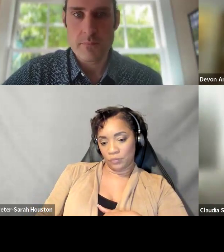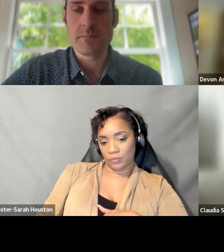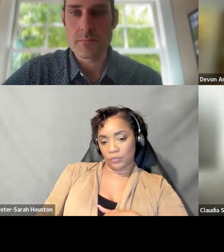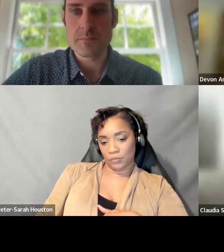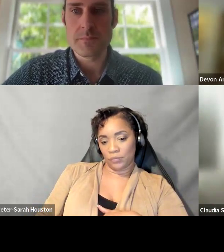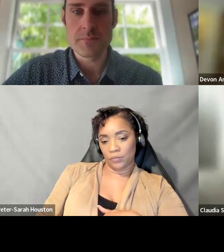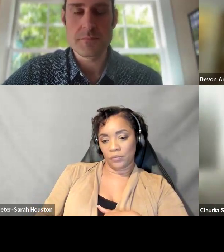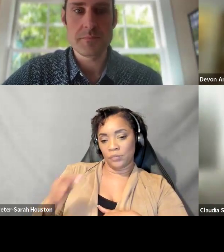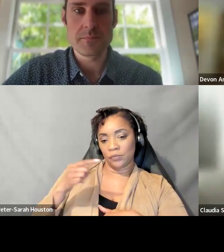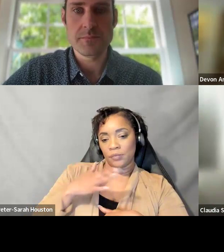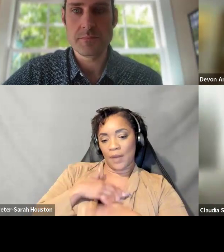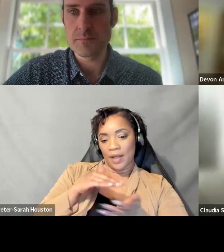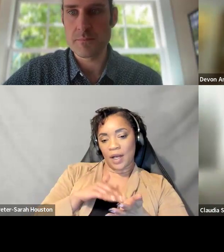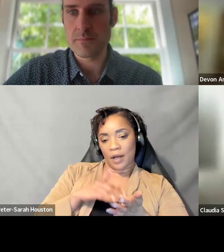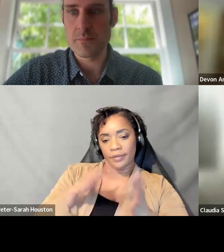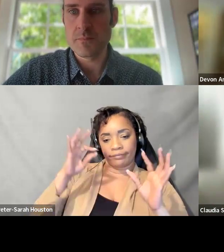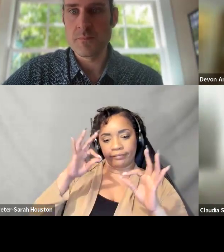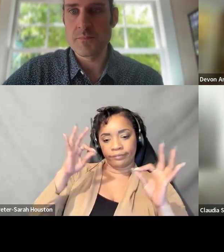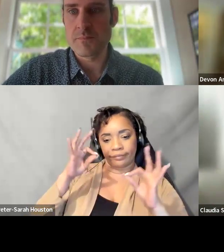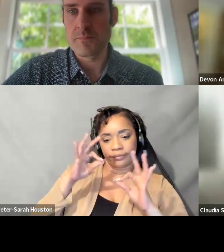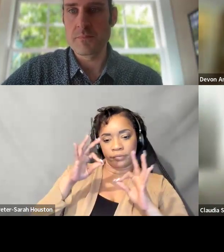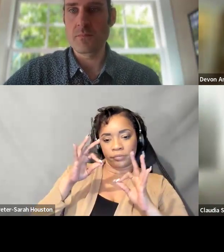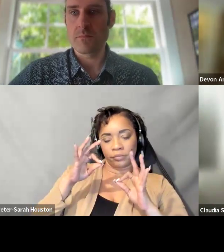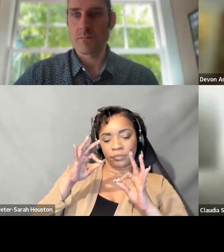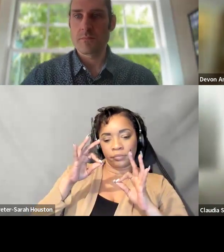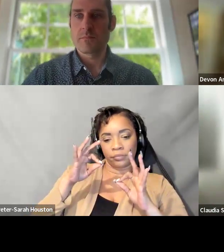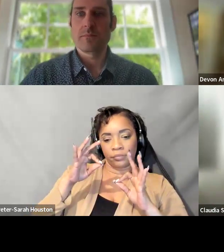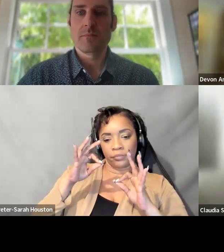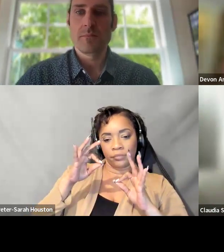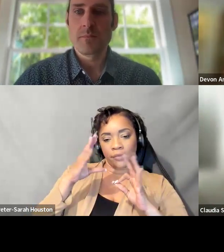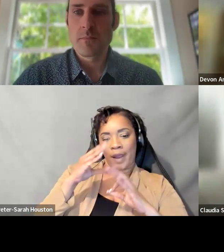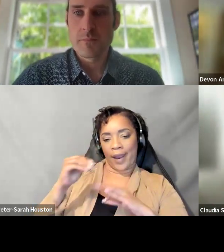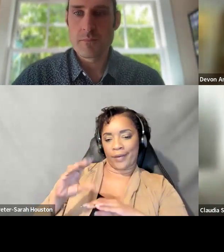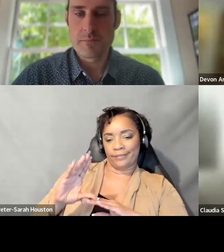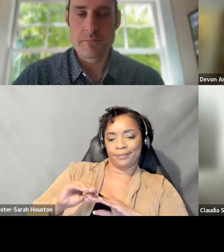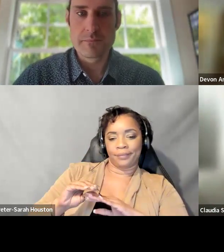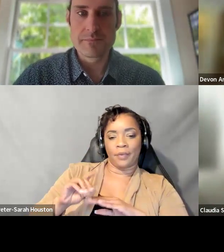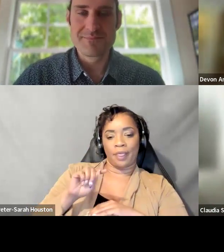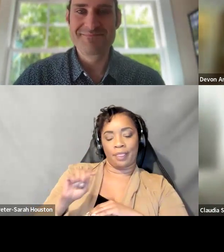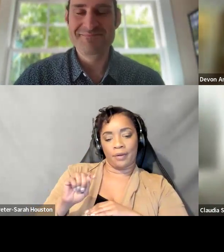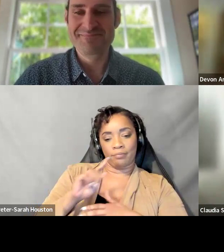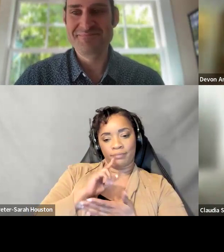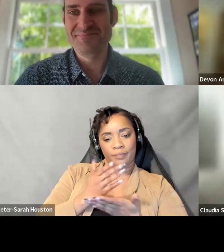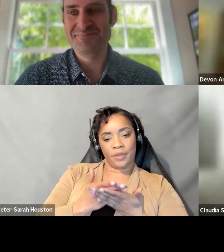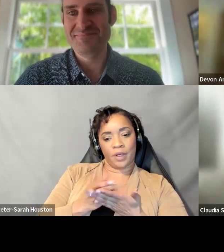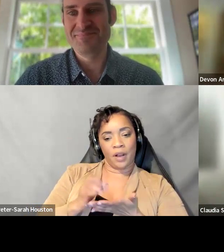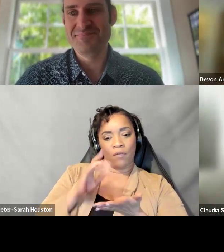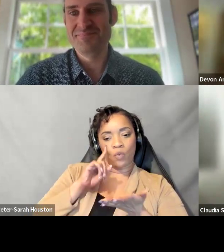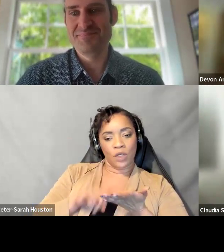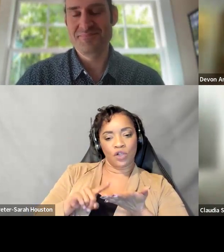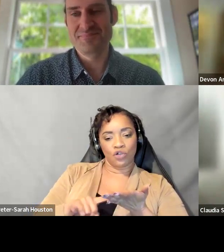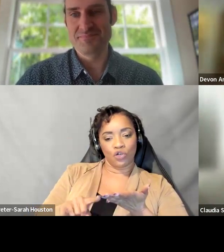for persons who are immunocompromised once I made him aware. You guys are all vocal advocates. So what do